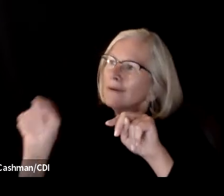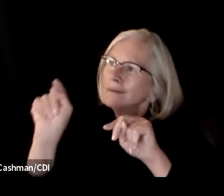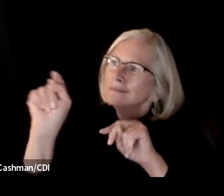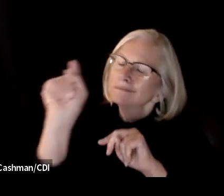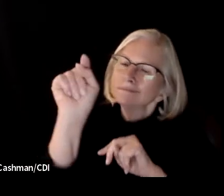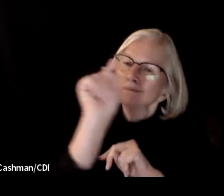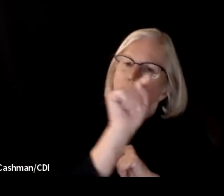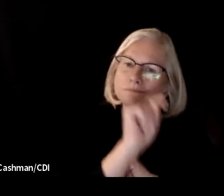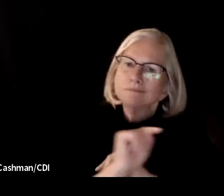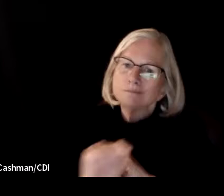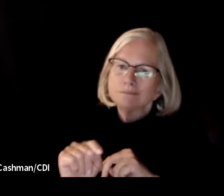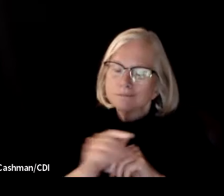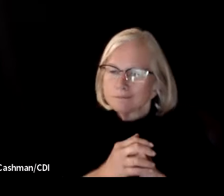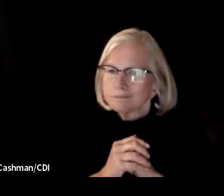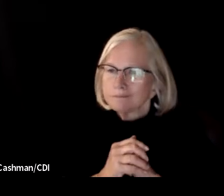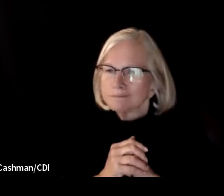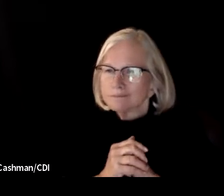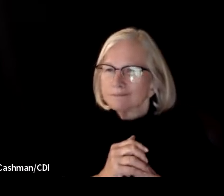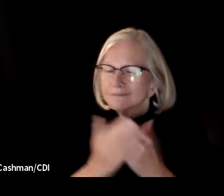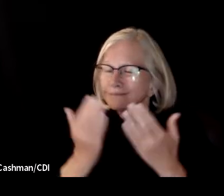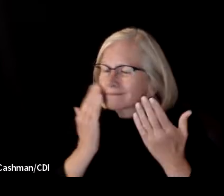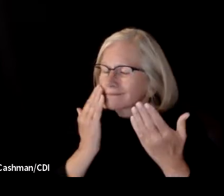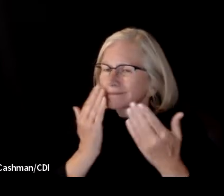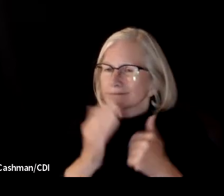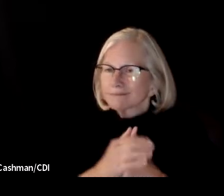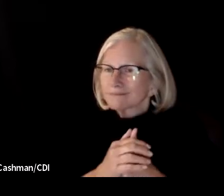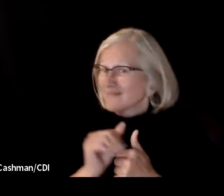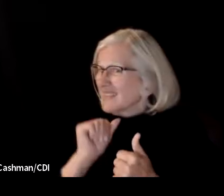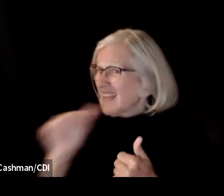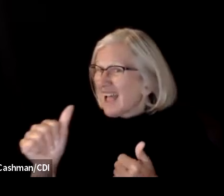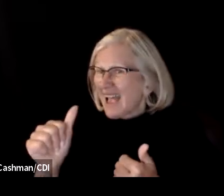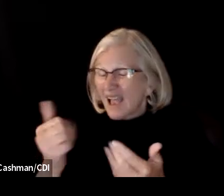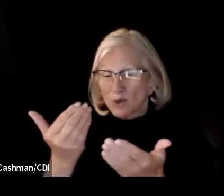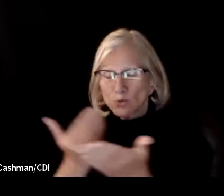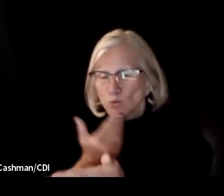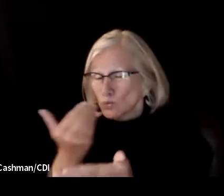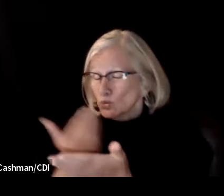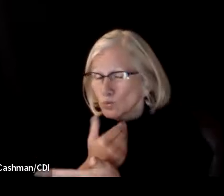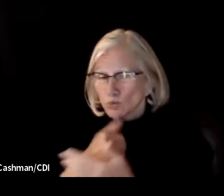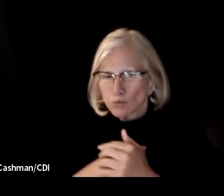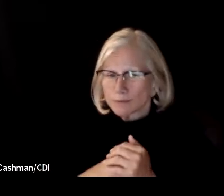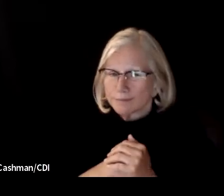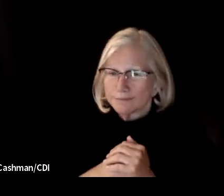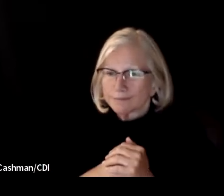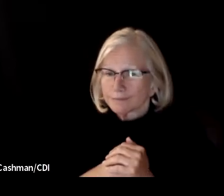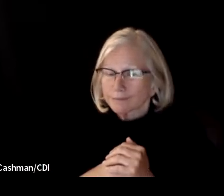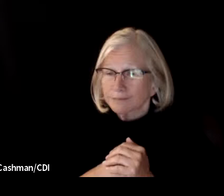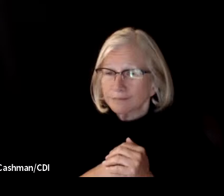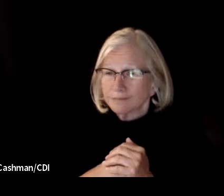not a welcome development by any means, and not particularly expected this quickly